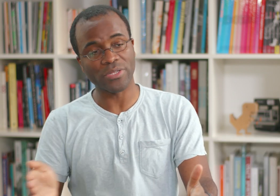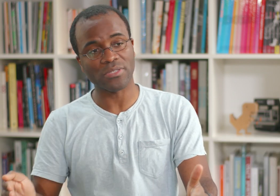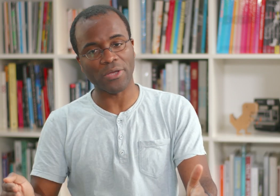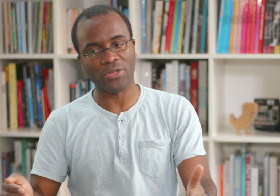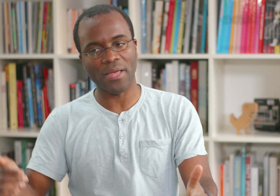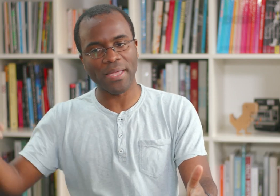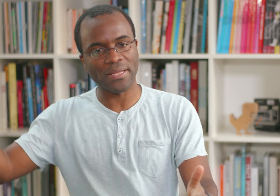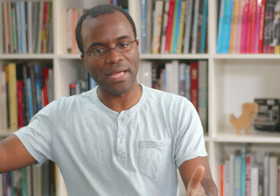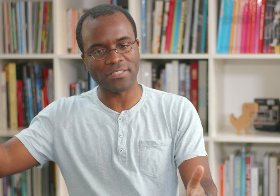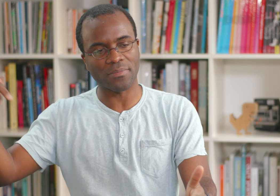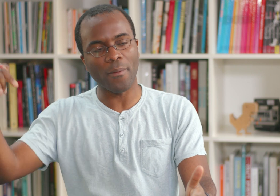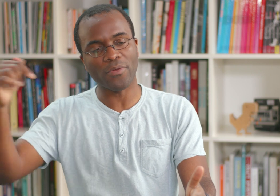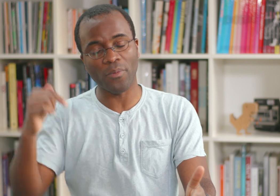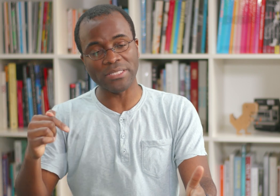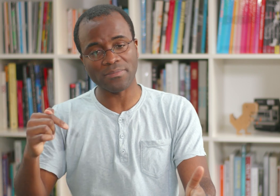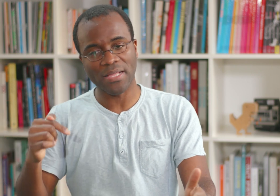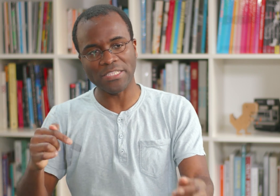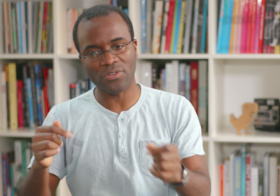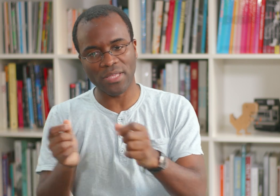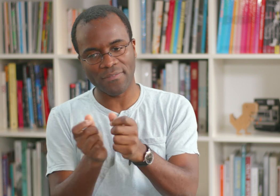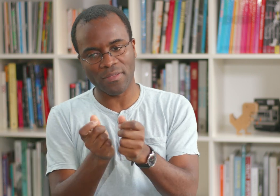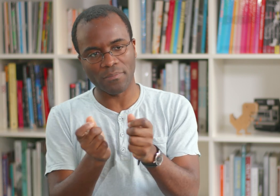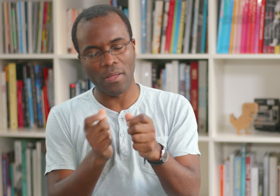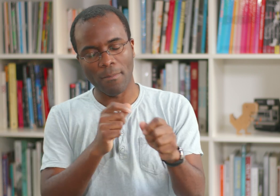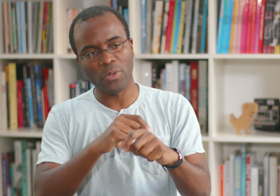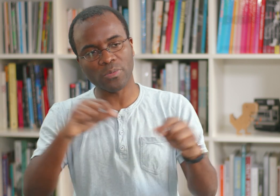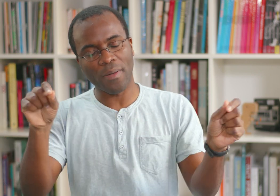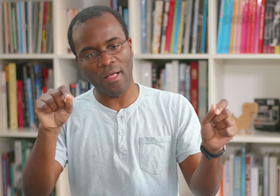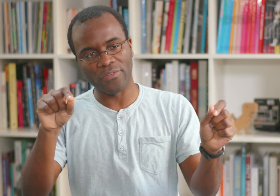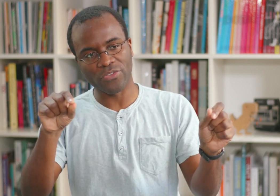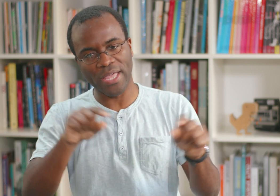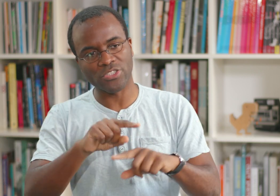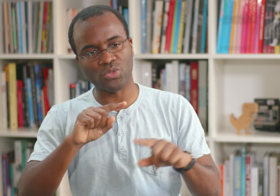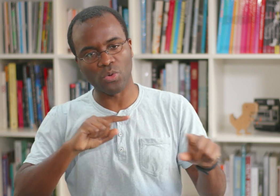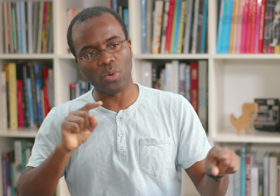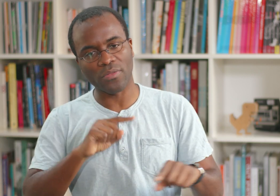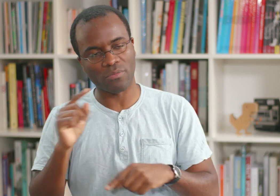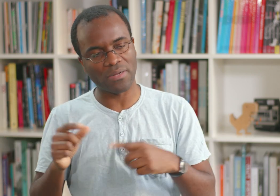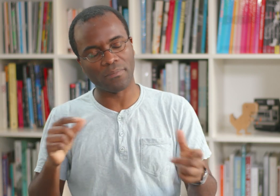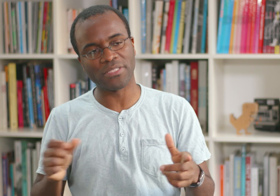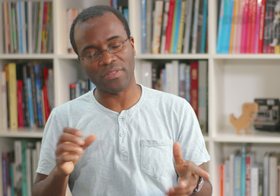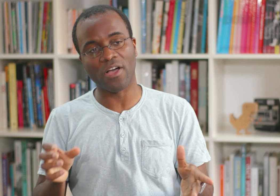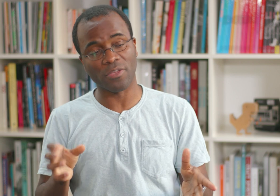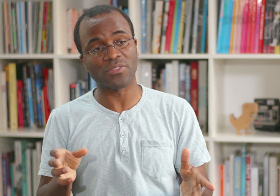it they're going to come in at some arbitrary point and you've got to give them multiple paths to get to all of the relevant bits of the argument